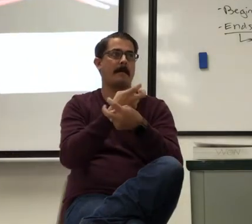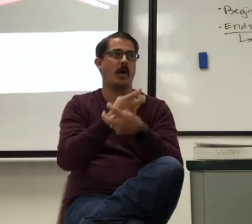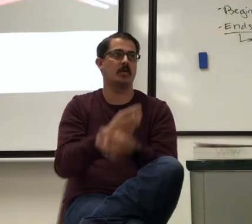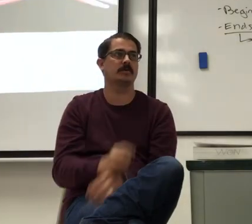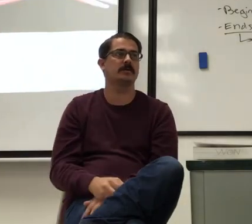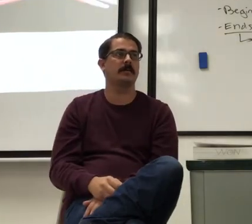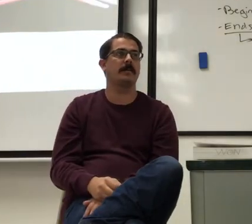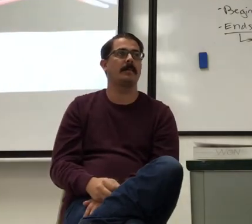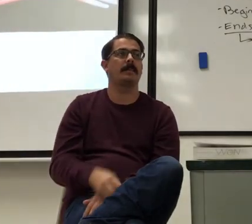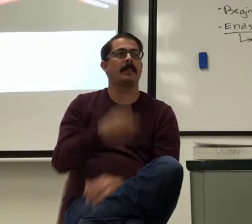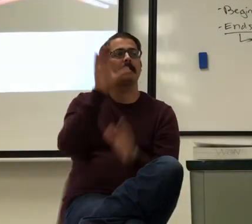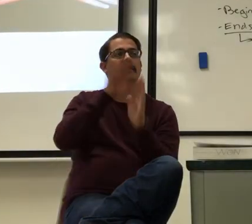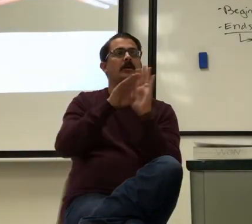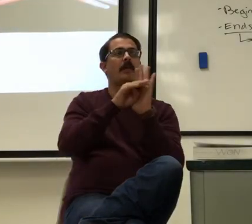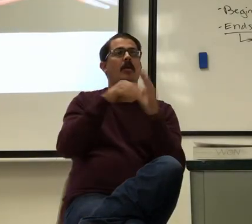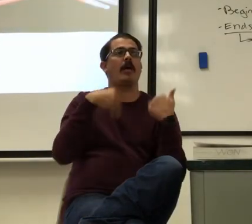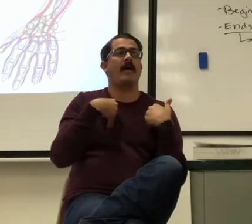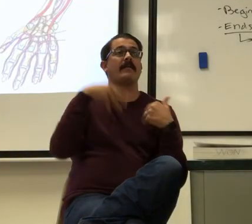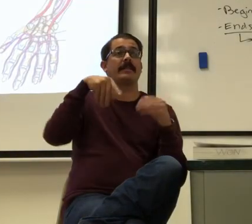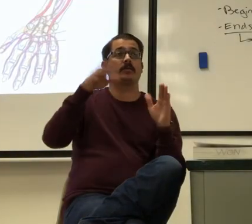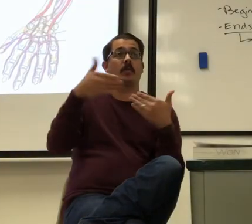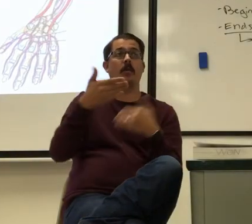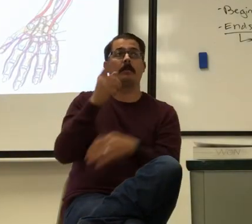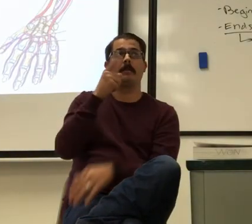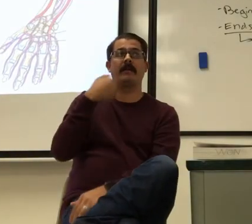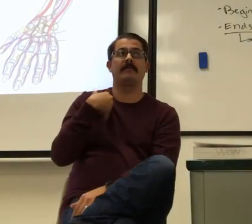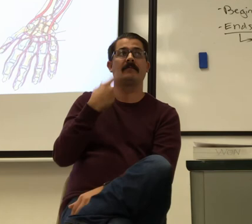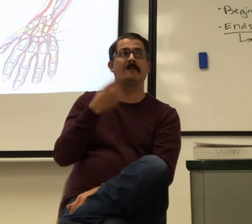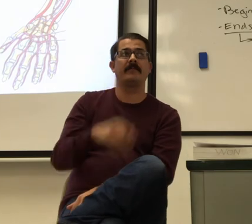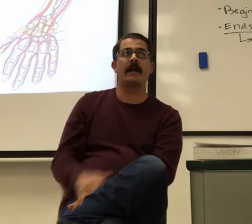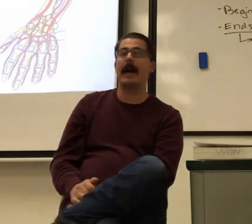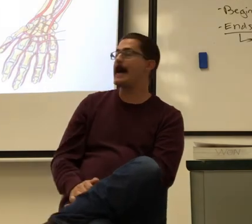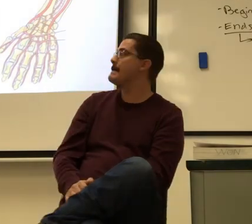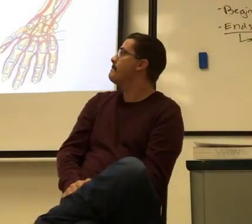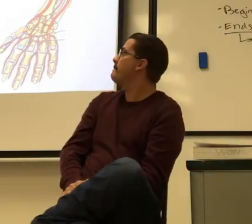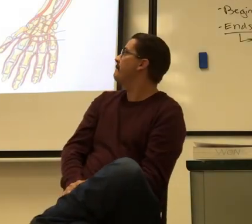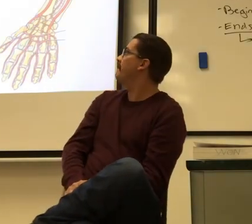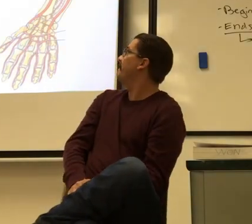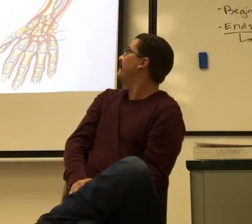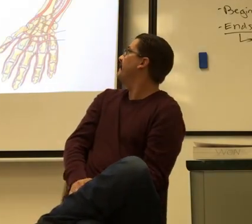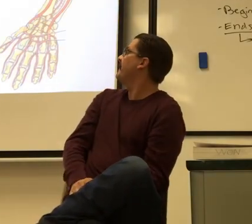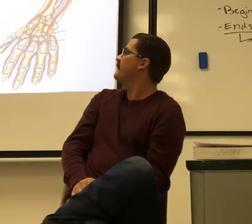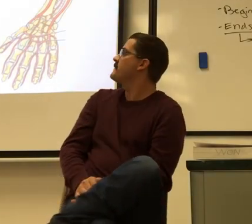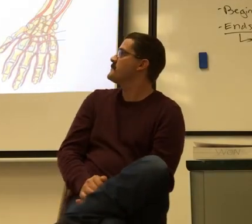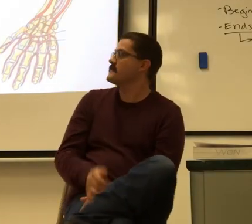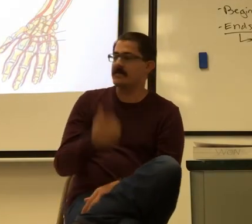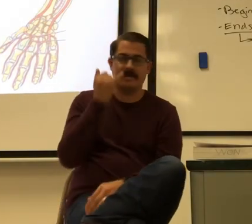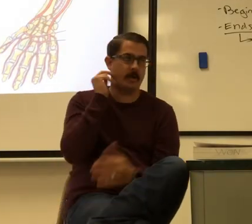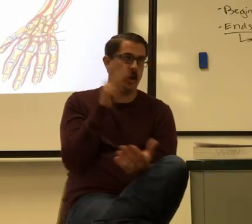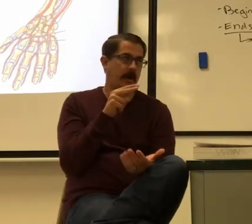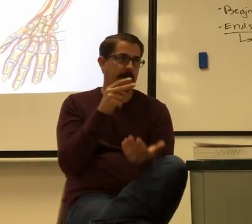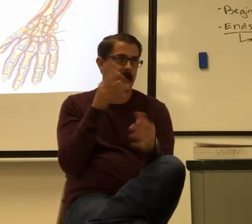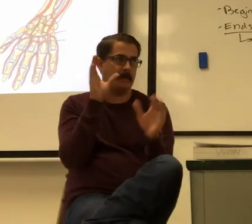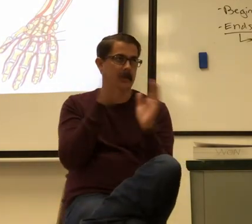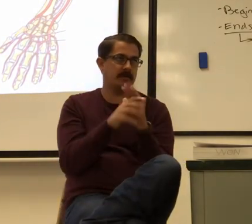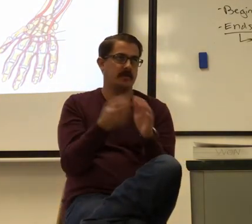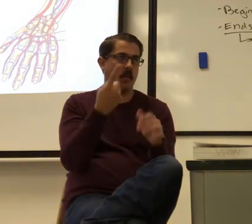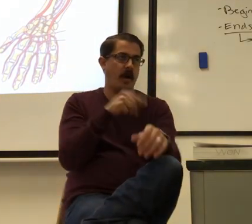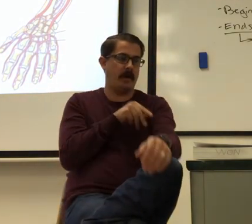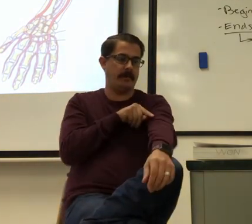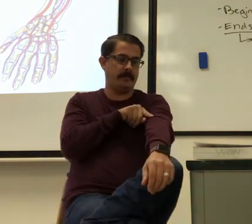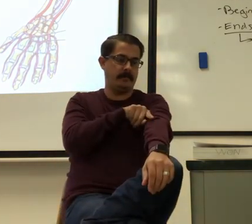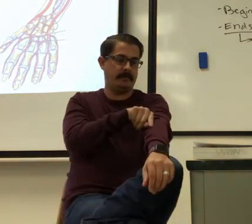picture of a model we have in the room that has it. But if you just look at the simple picture, I mean, we're just talking about one branch